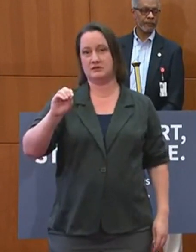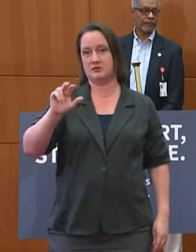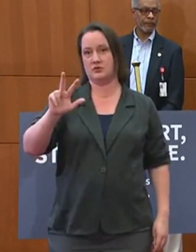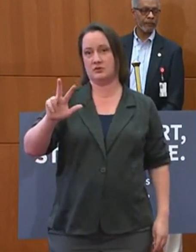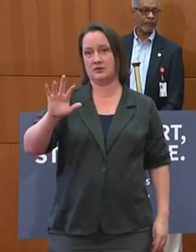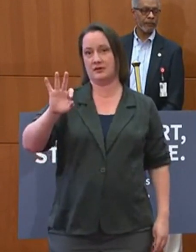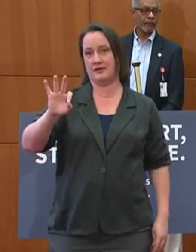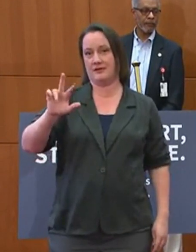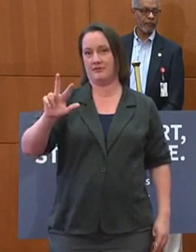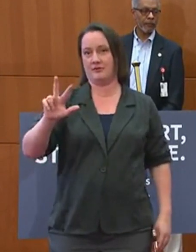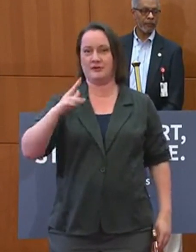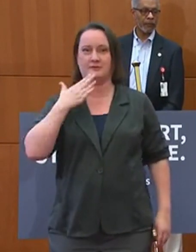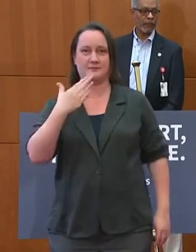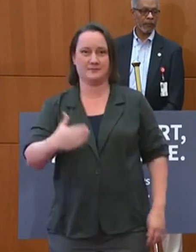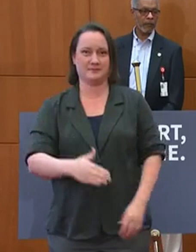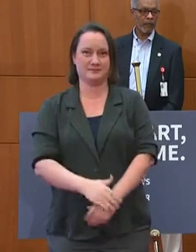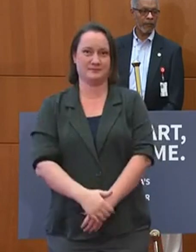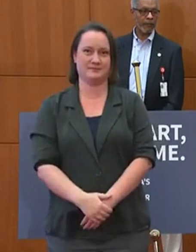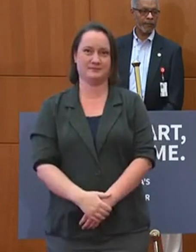804-203-0393. Thank you.